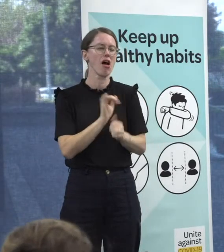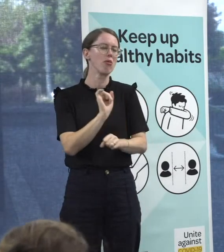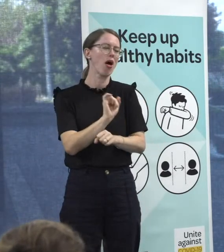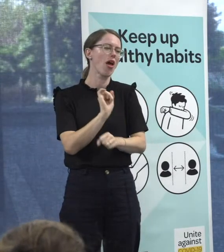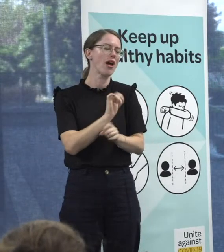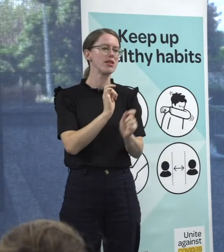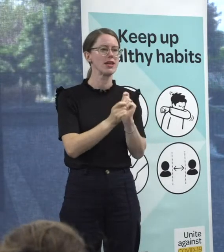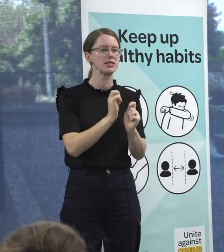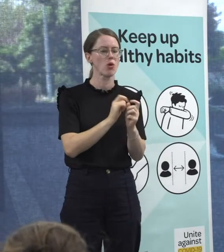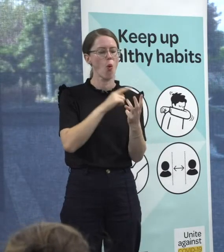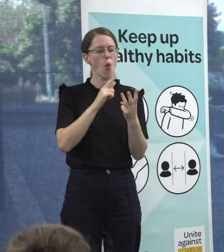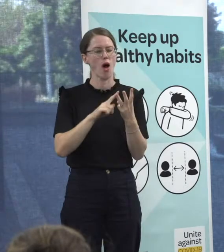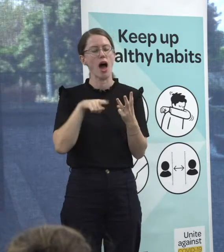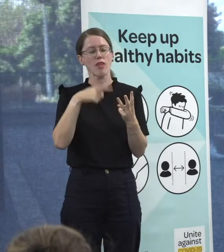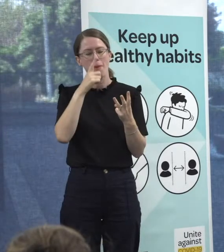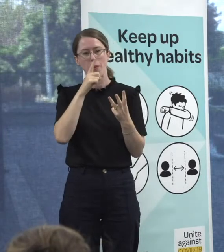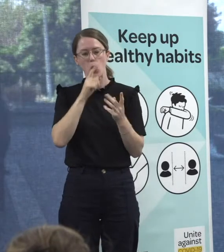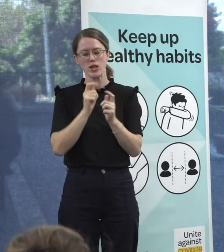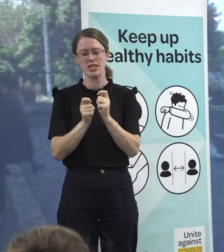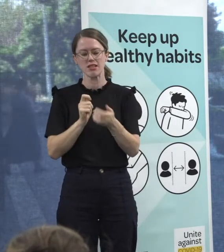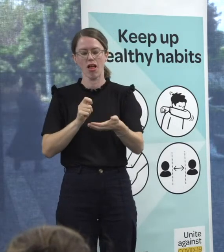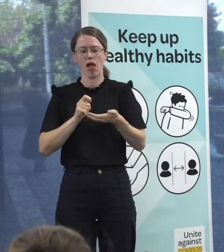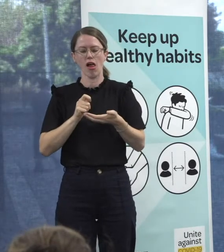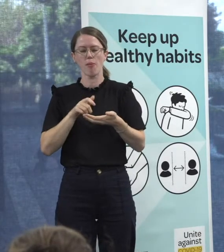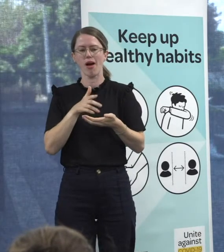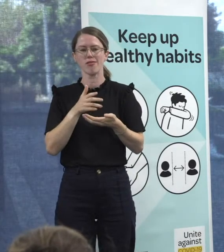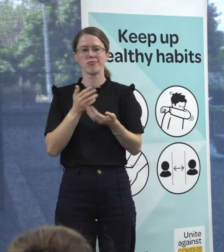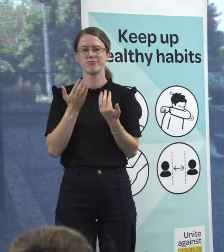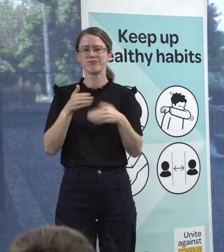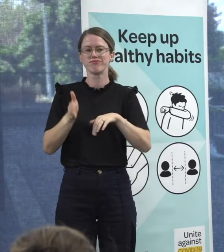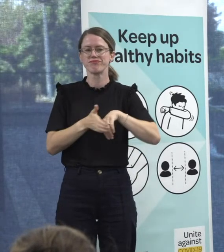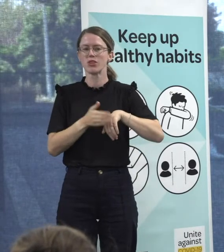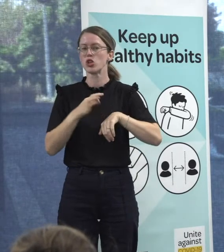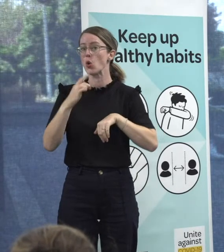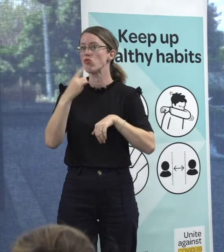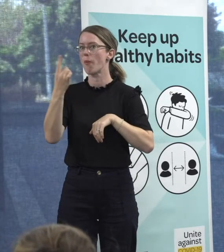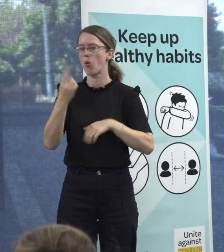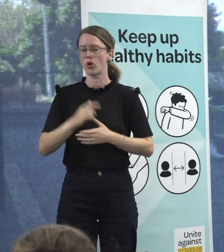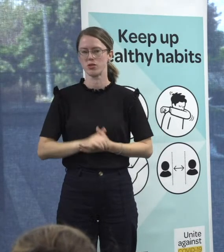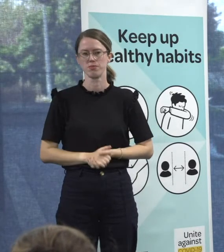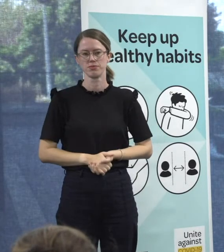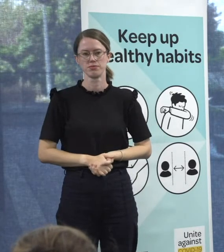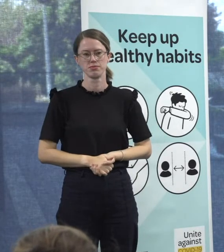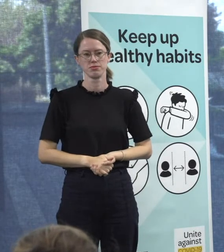tested, whilst others, of course, may be testing but not reporting the result.